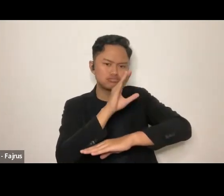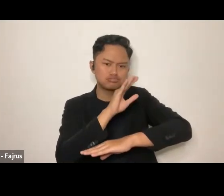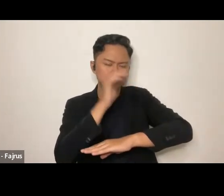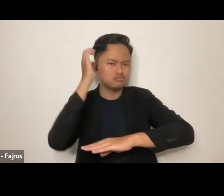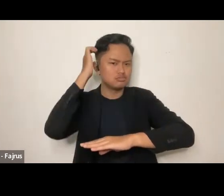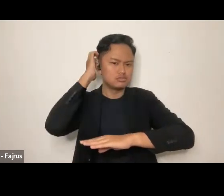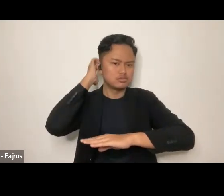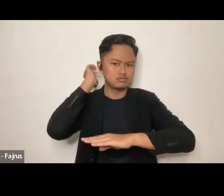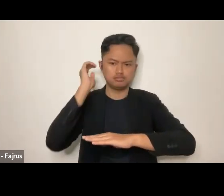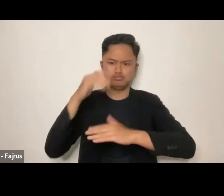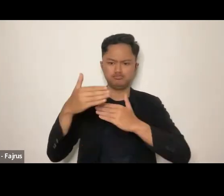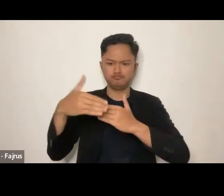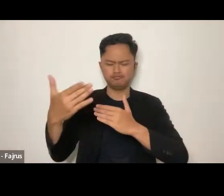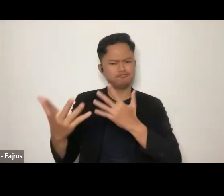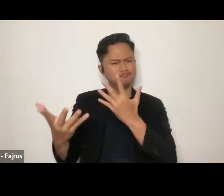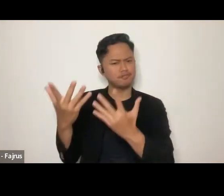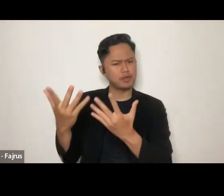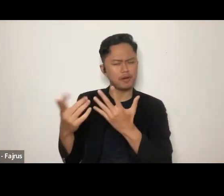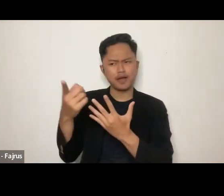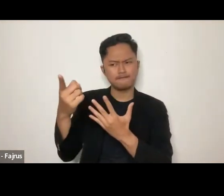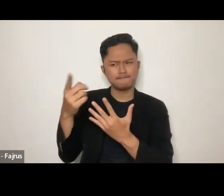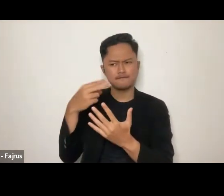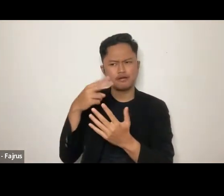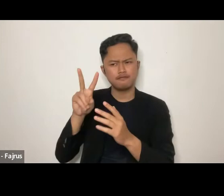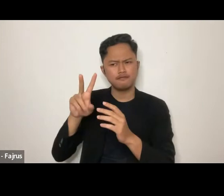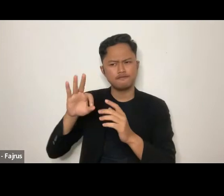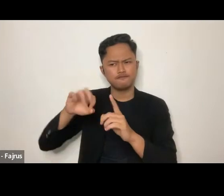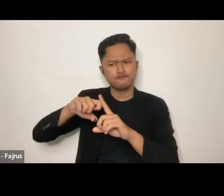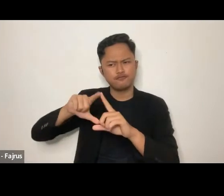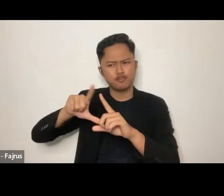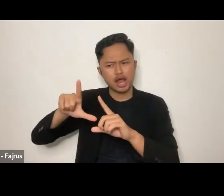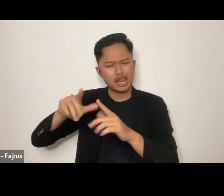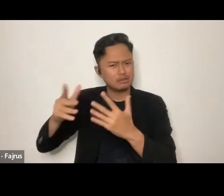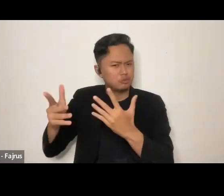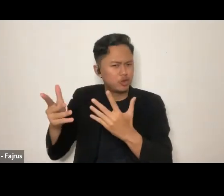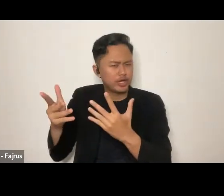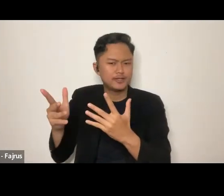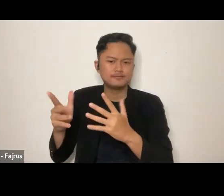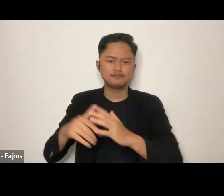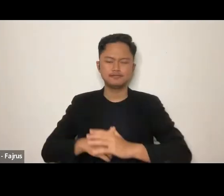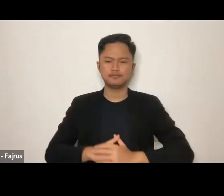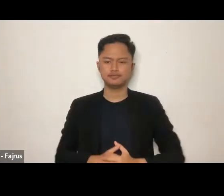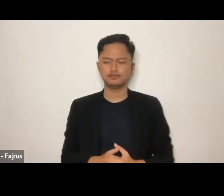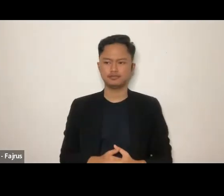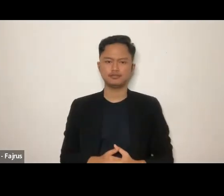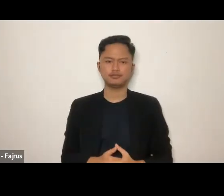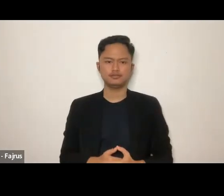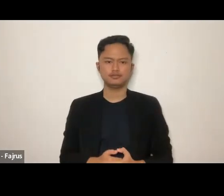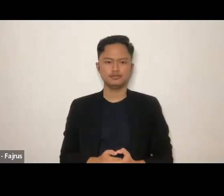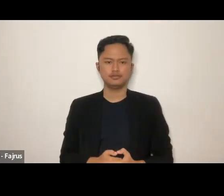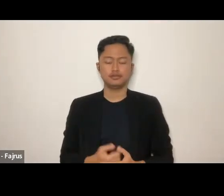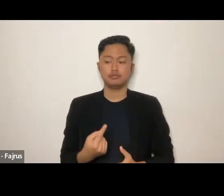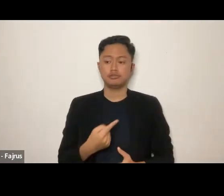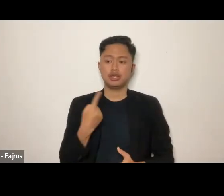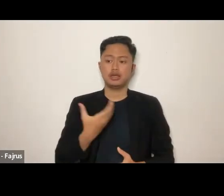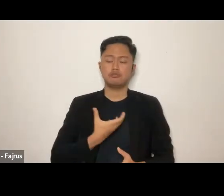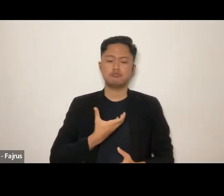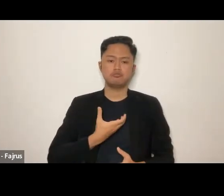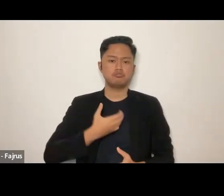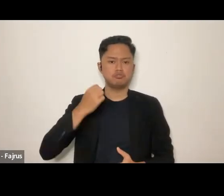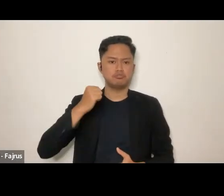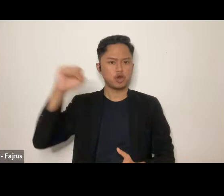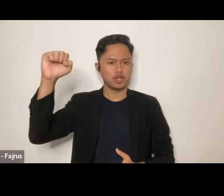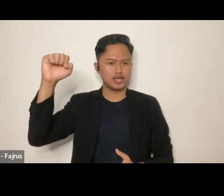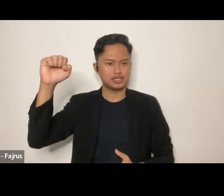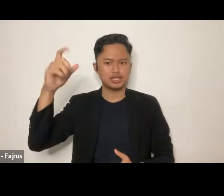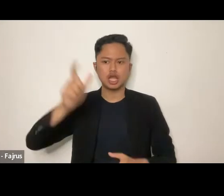it's considered to be focal. And whenever we do the protest, the peaceful